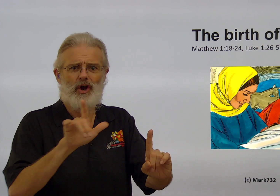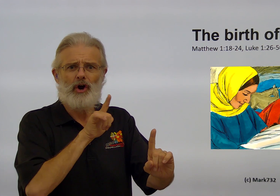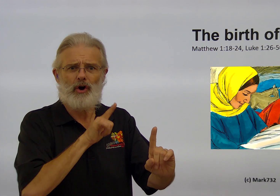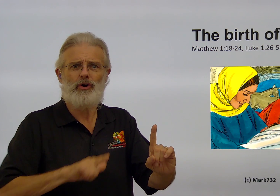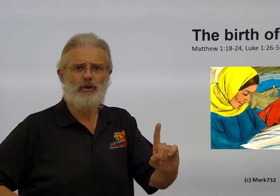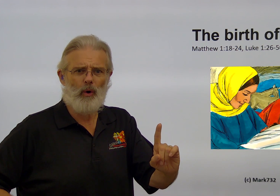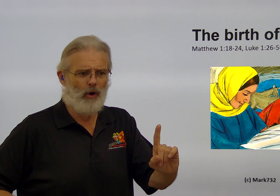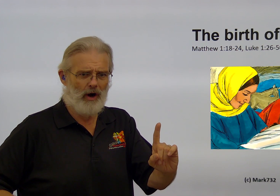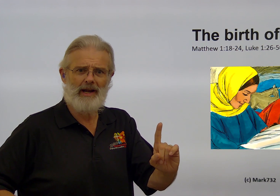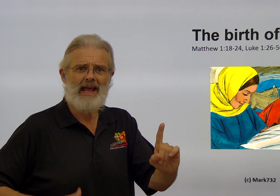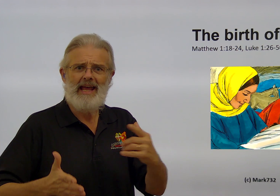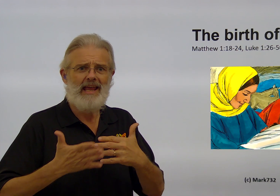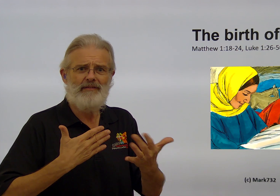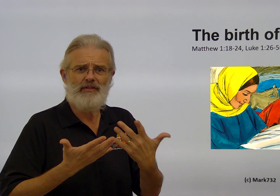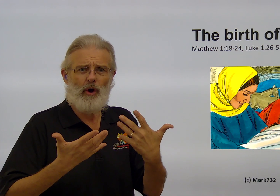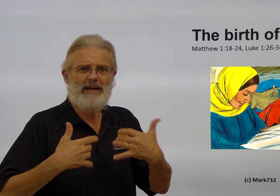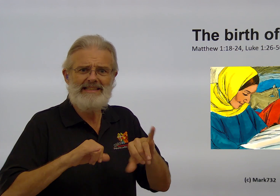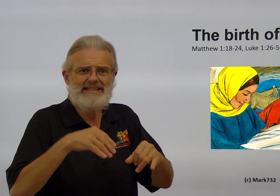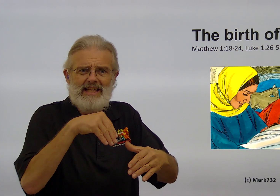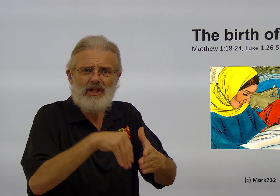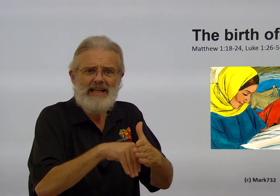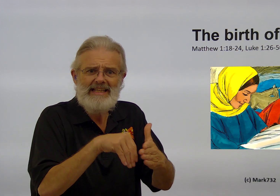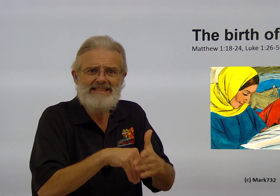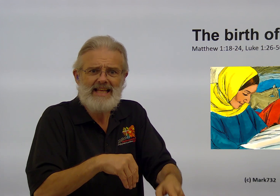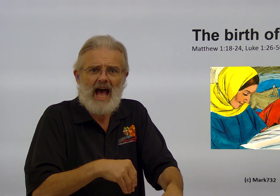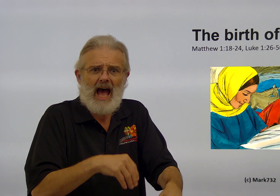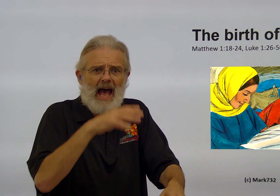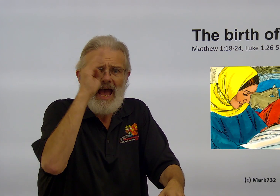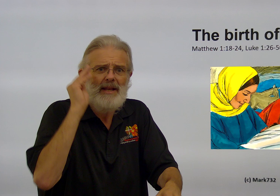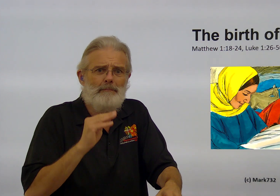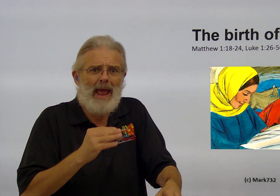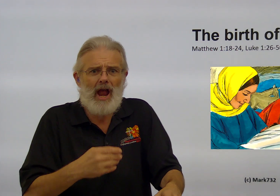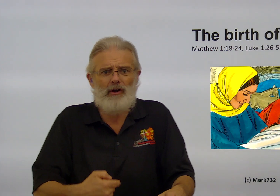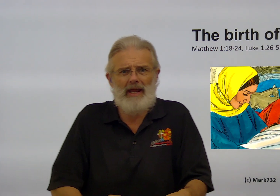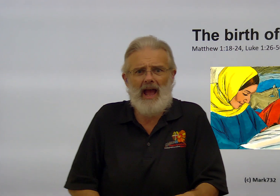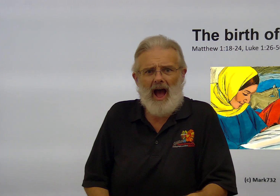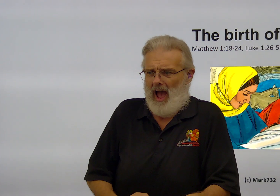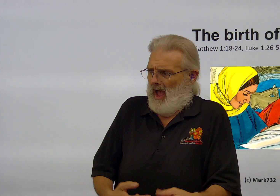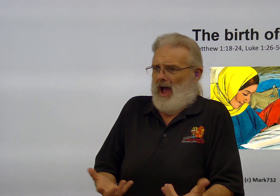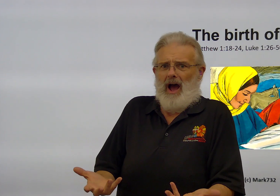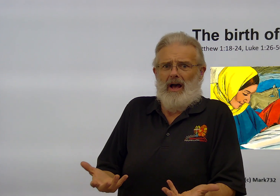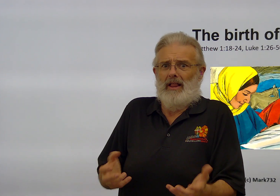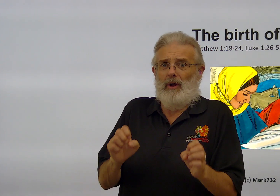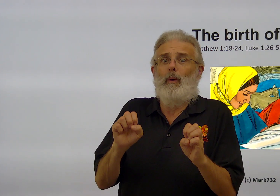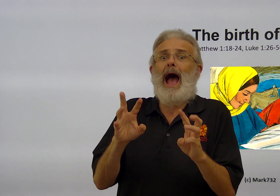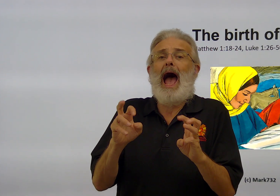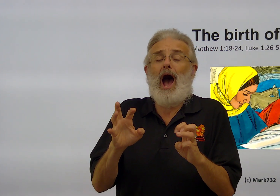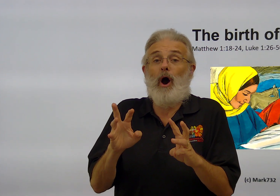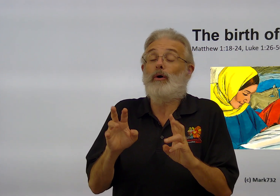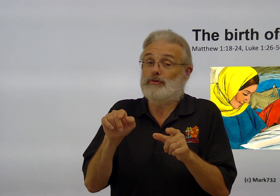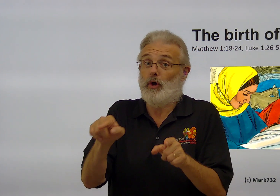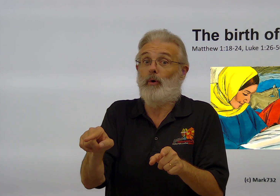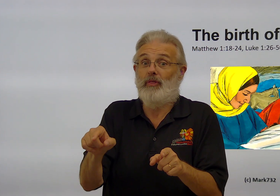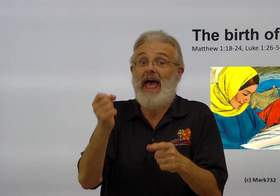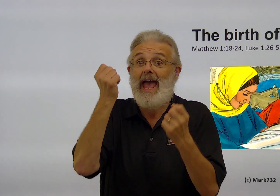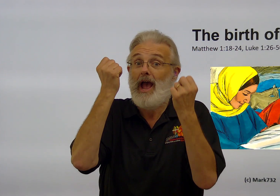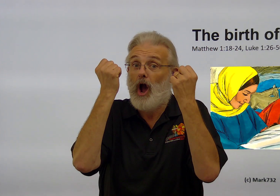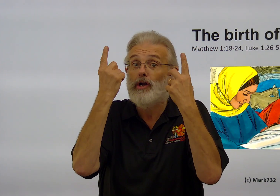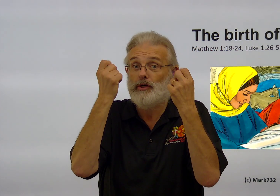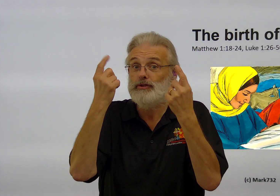her Lord, even though he's still inside Mary. Like, wow! So they